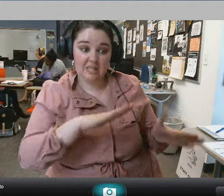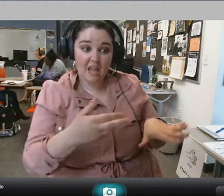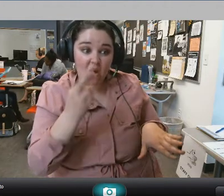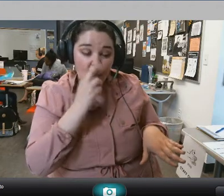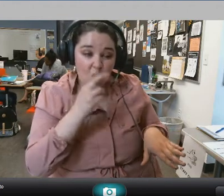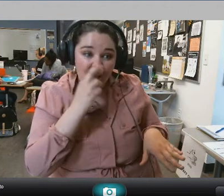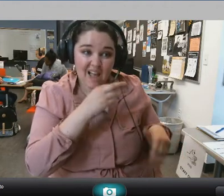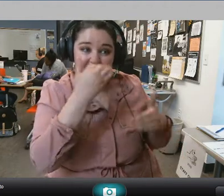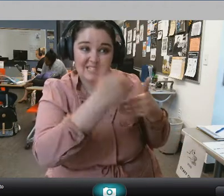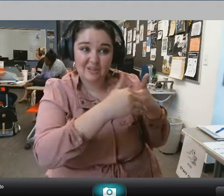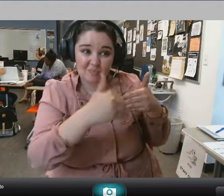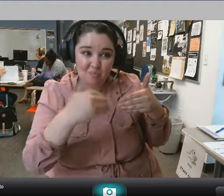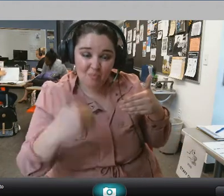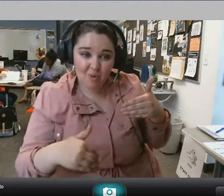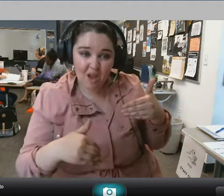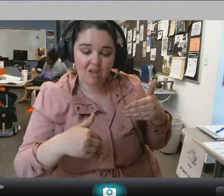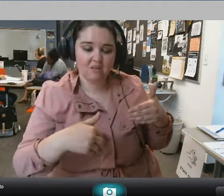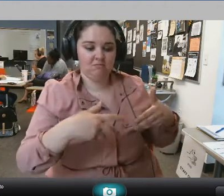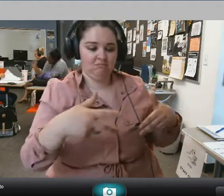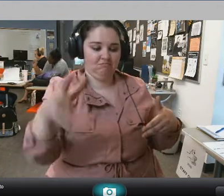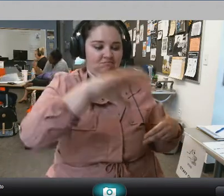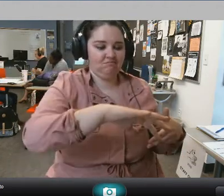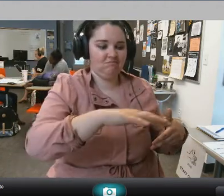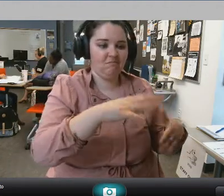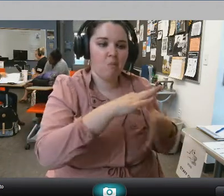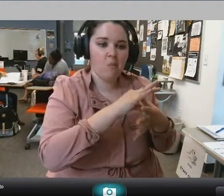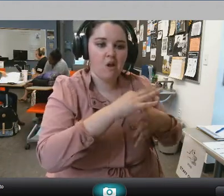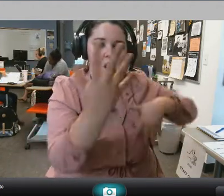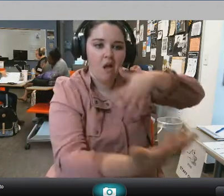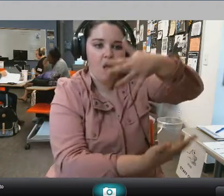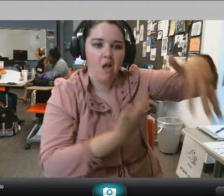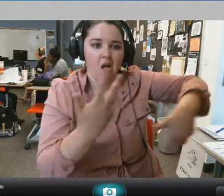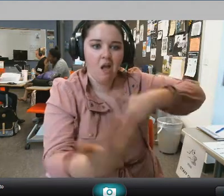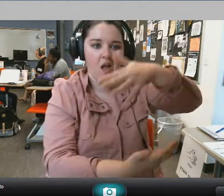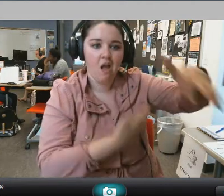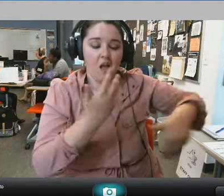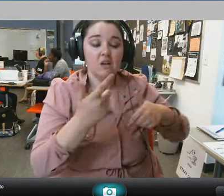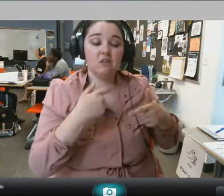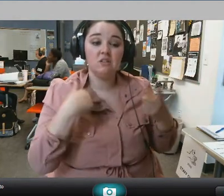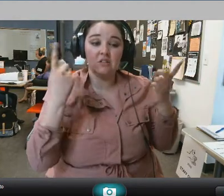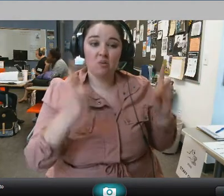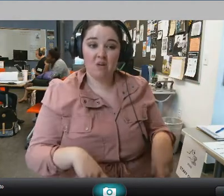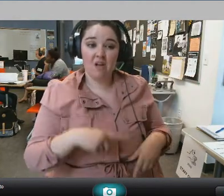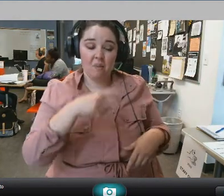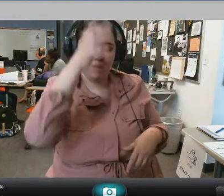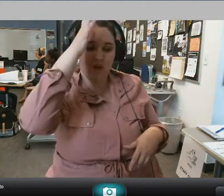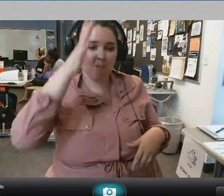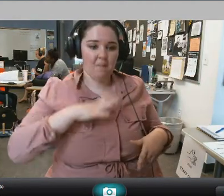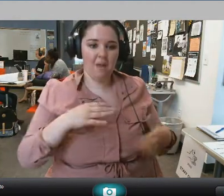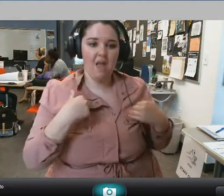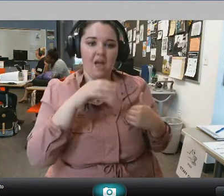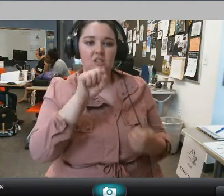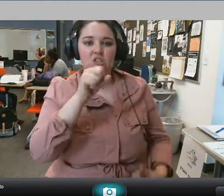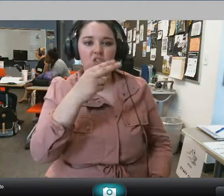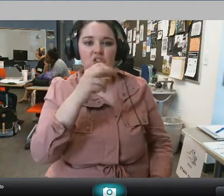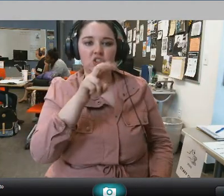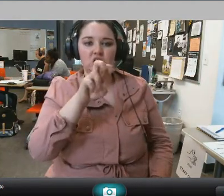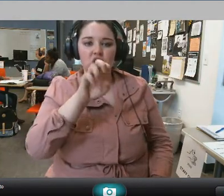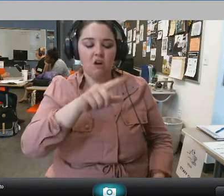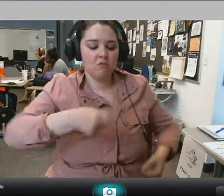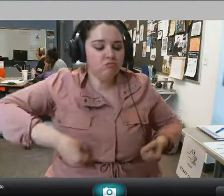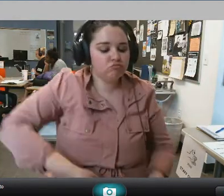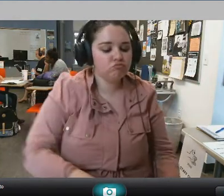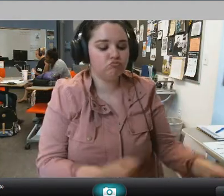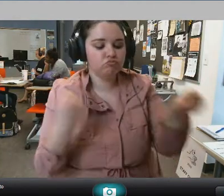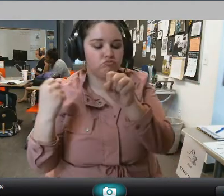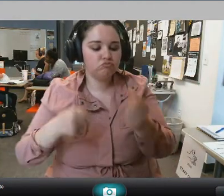The man who did the shoveling would not trouble to lift out a rat, even when he saw one. There were things that